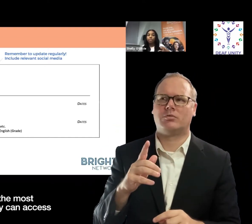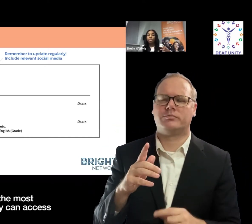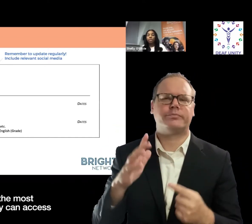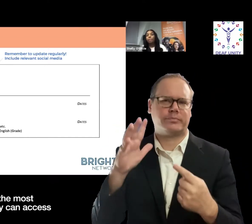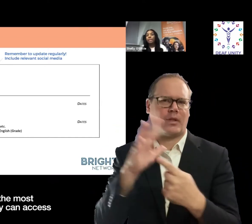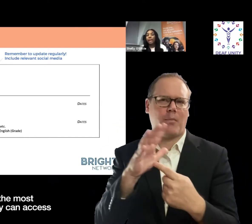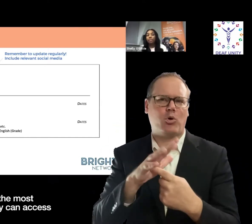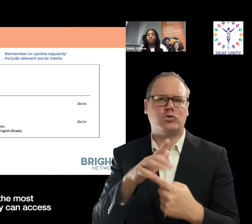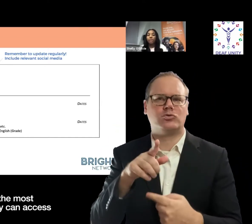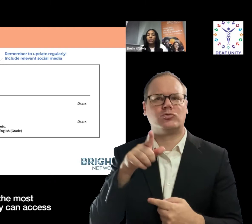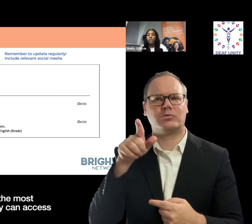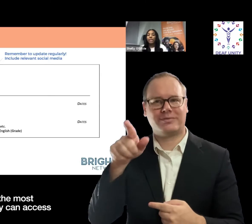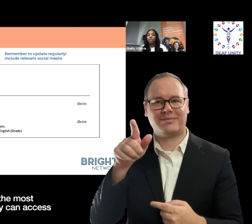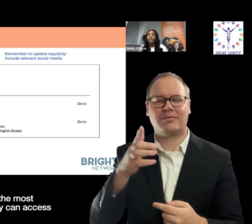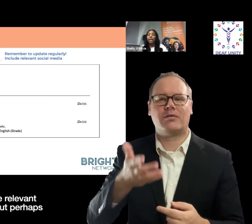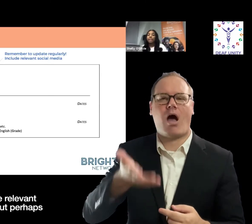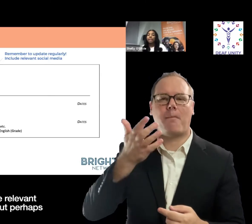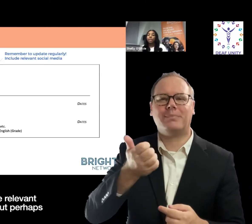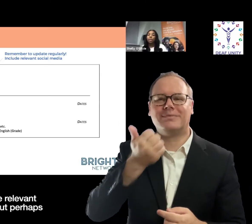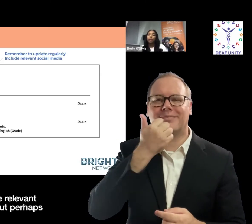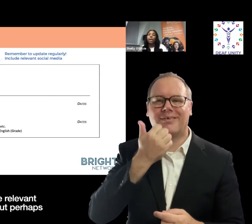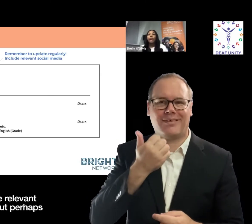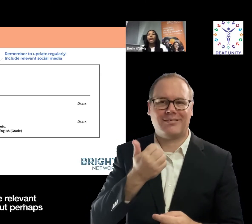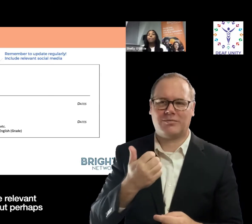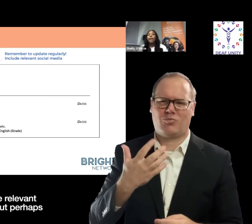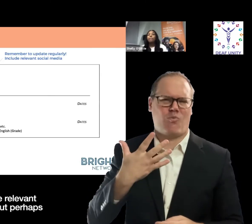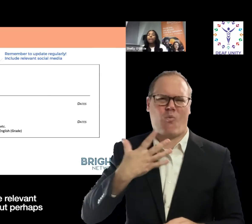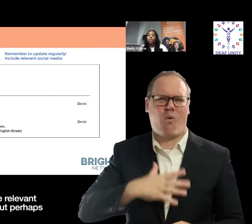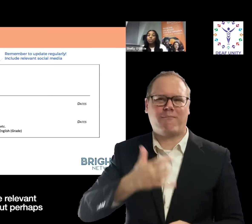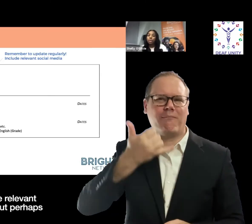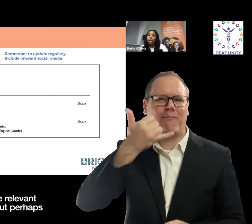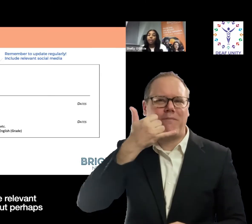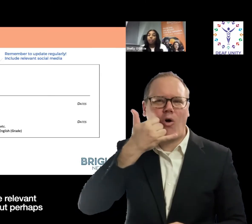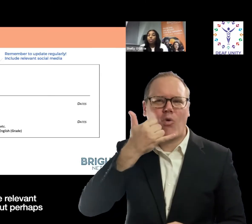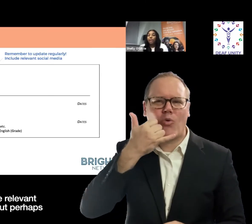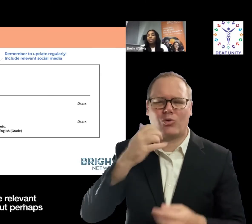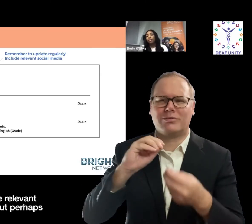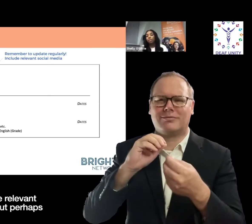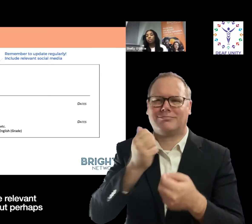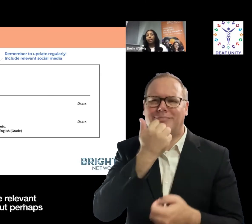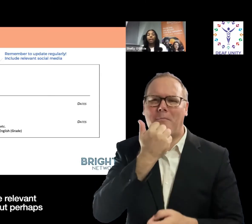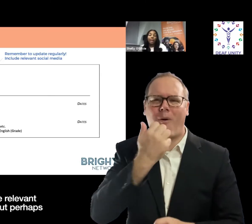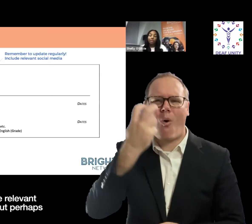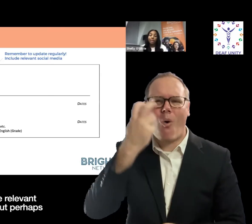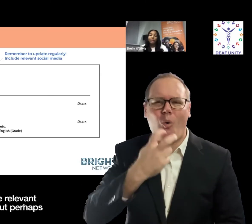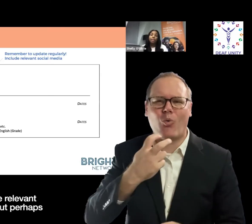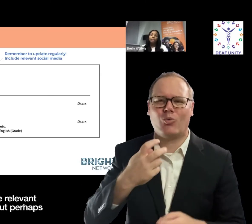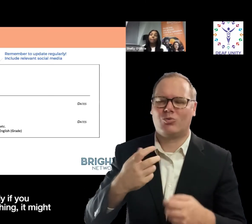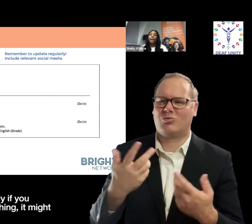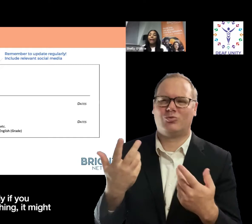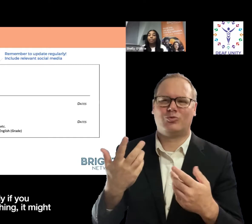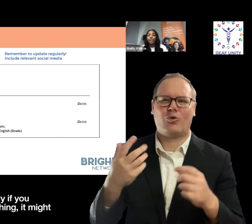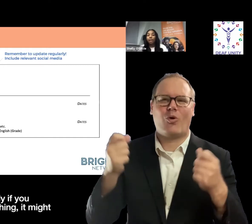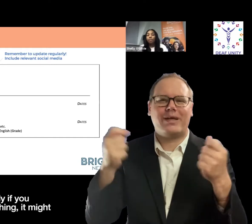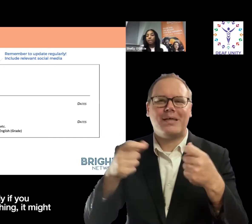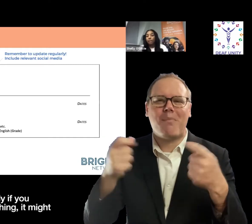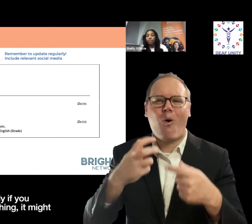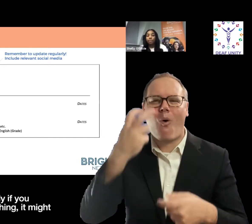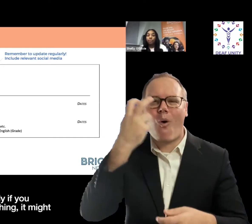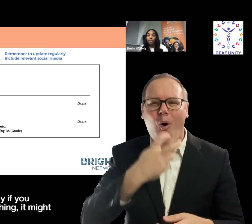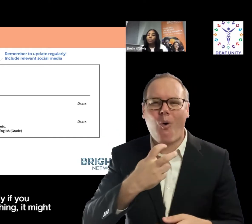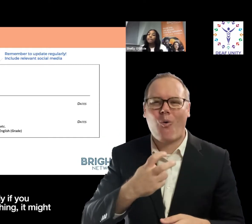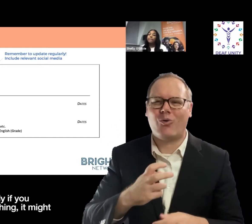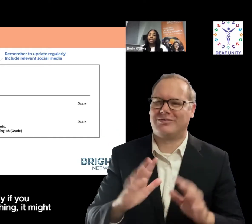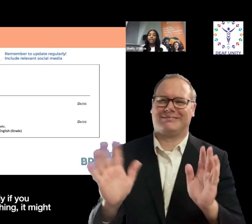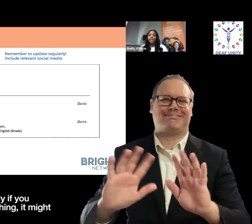the most up-to-date information there so they can access you. And make sure to include all the relevant social media, like your LinkedIn, but perhaps for